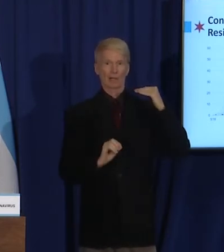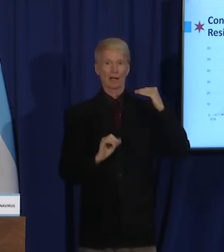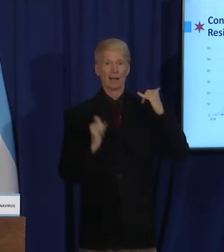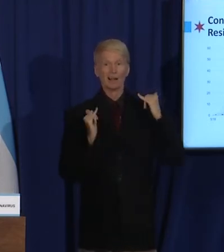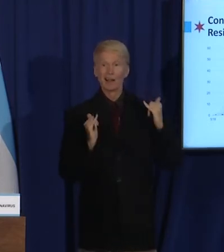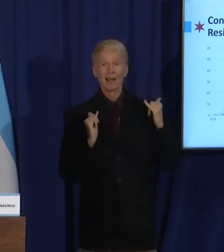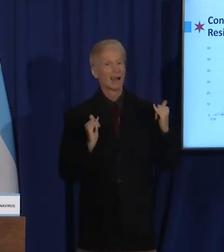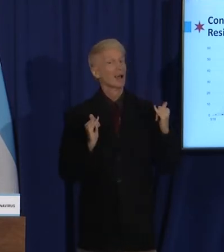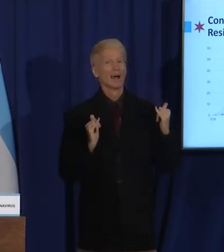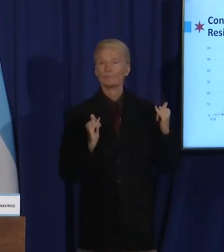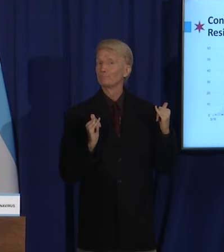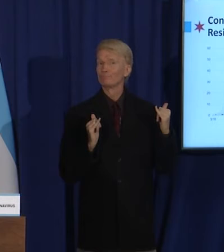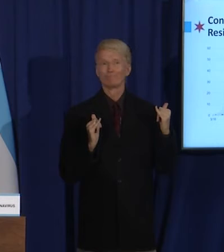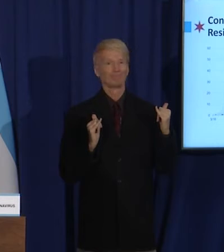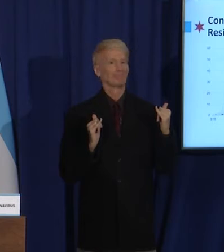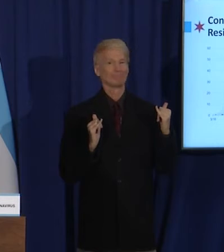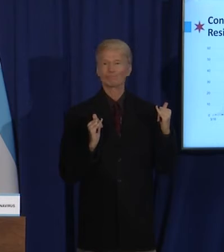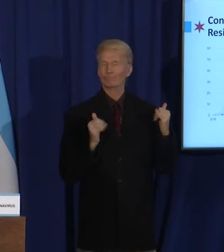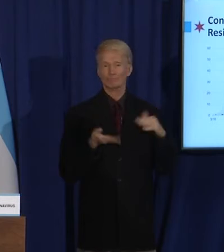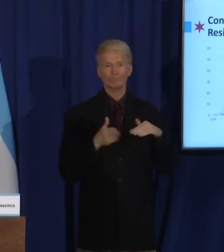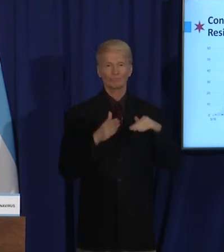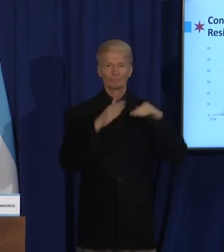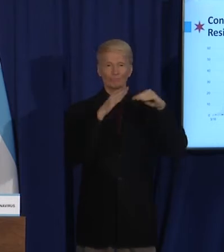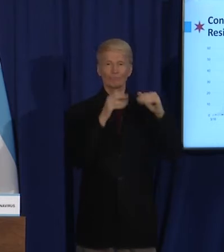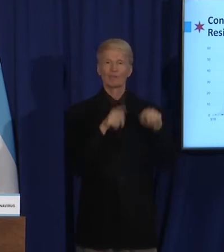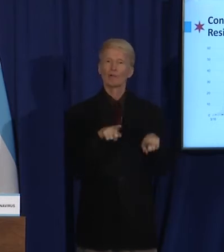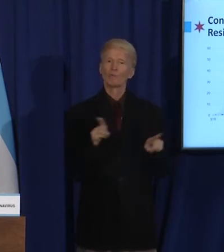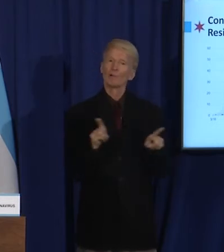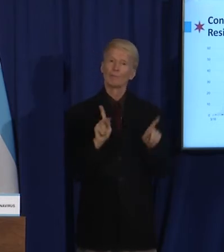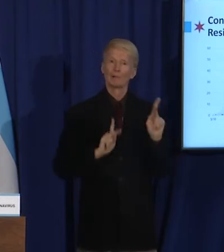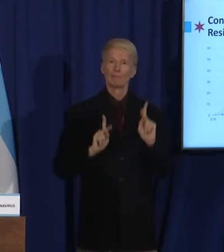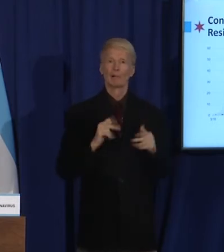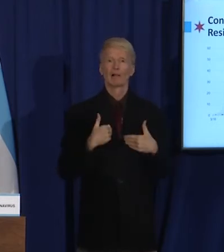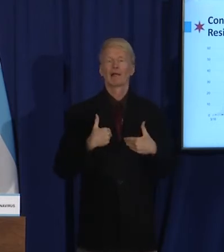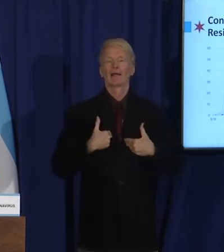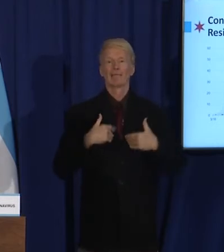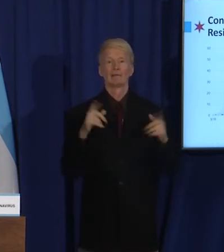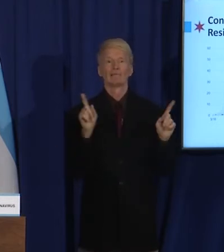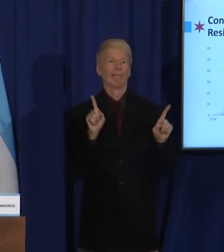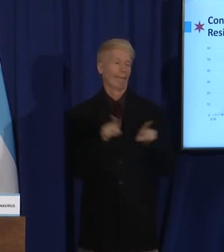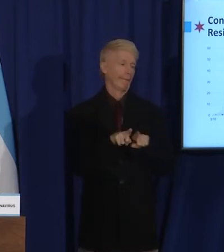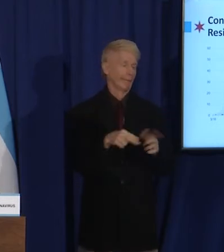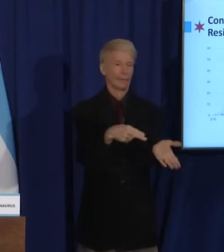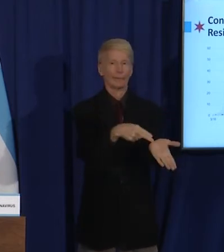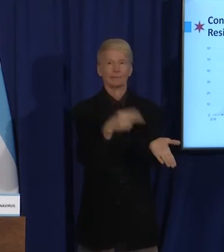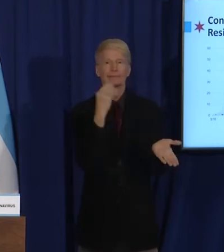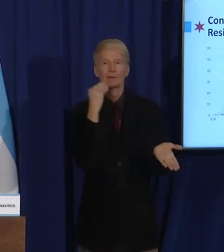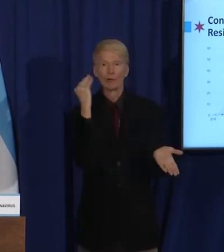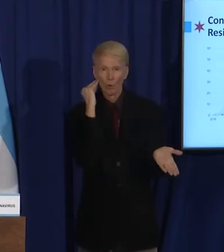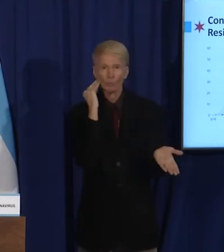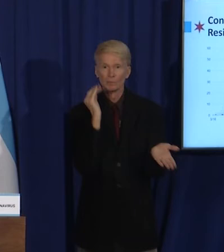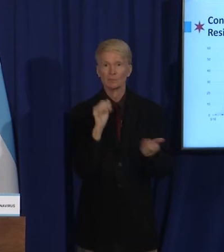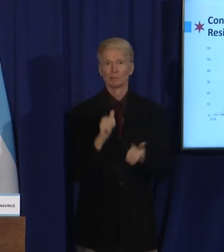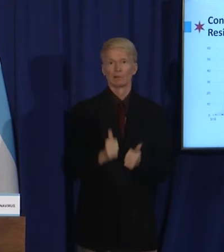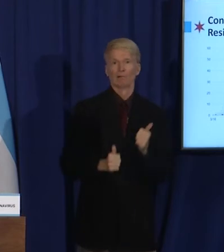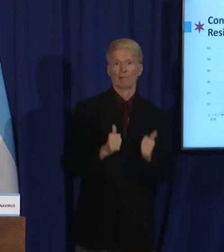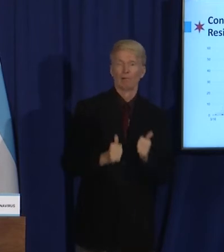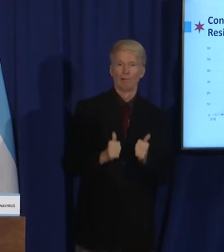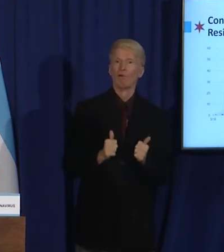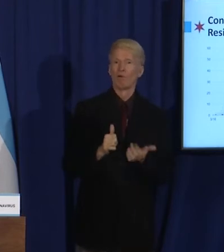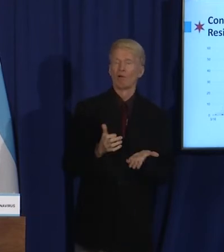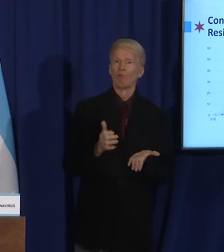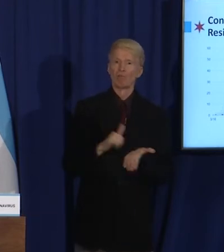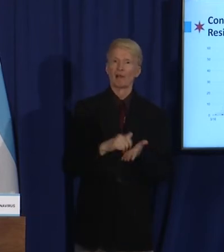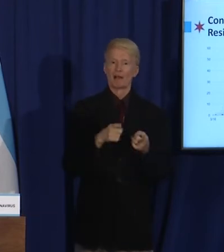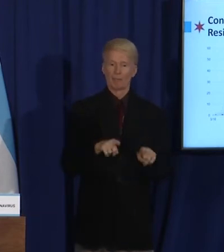some real increases there, including in our most vulnerable settings, like, again, our nursing homes. The health department is working very hard. There